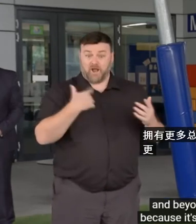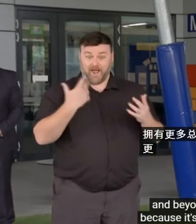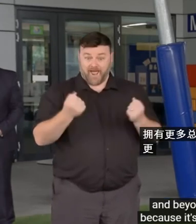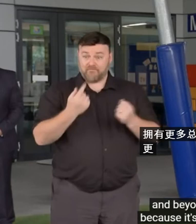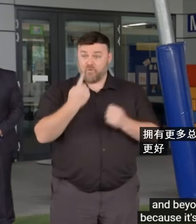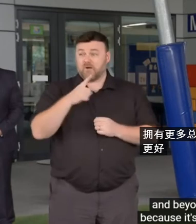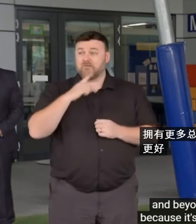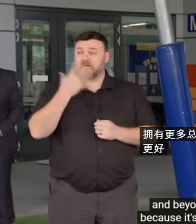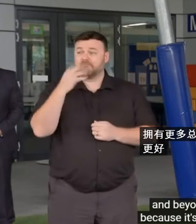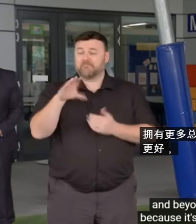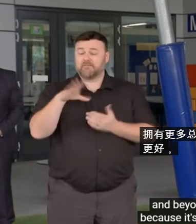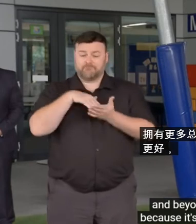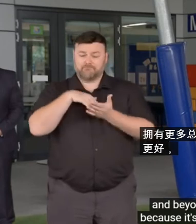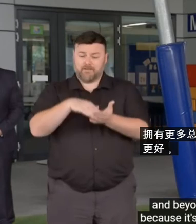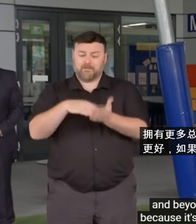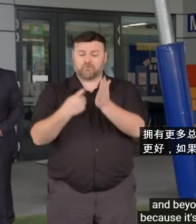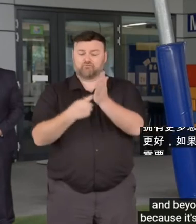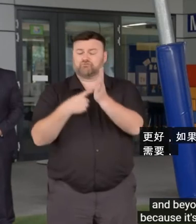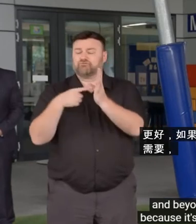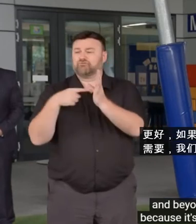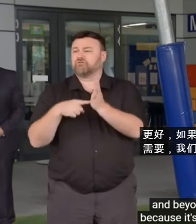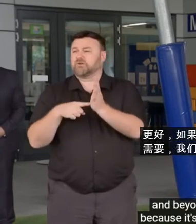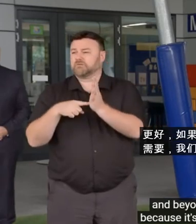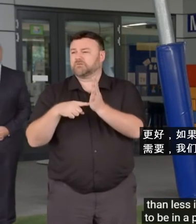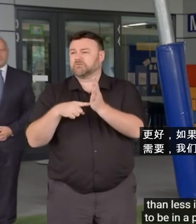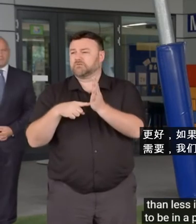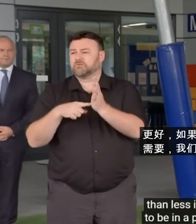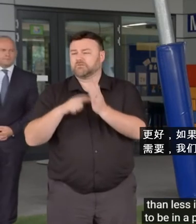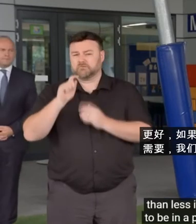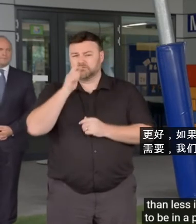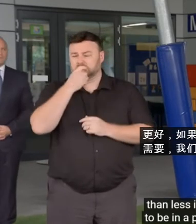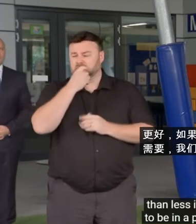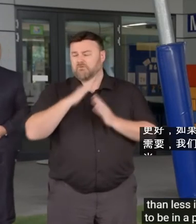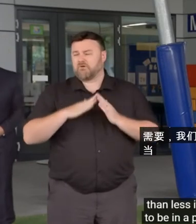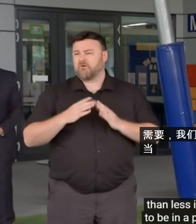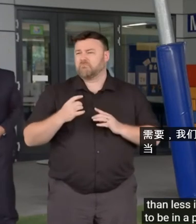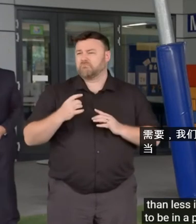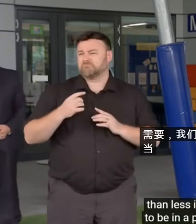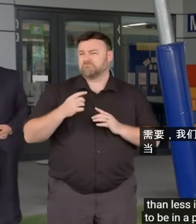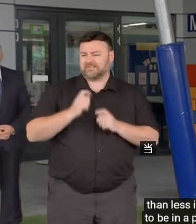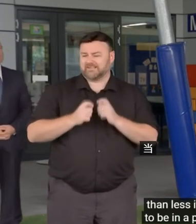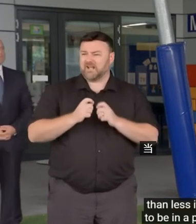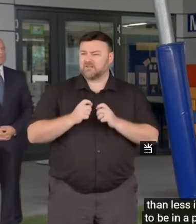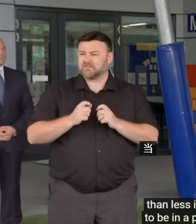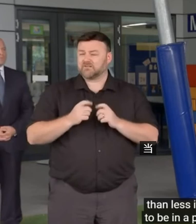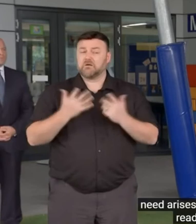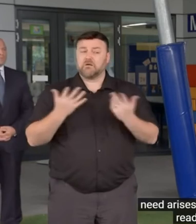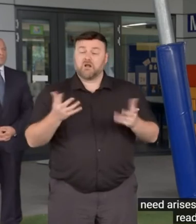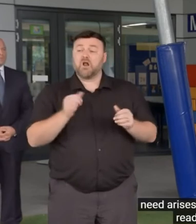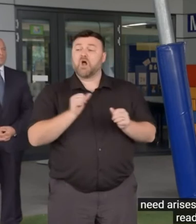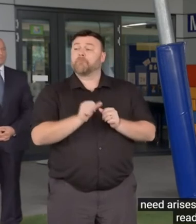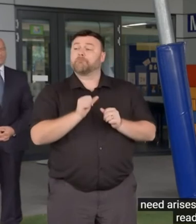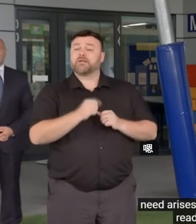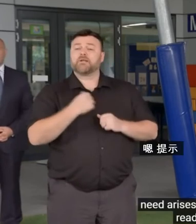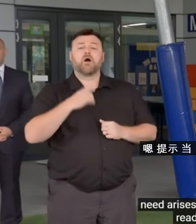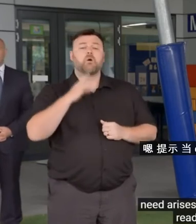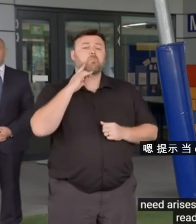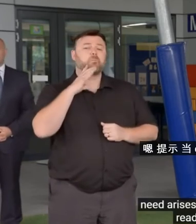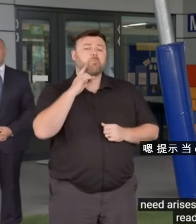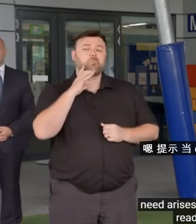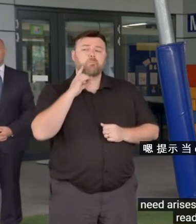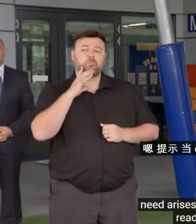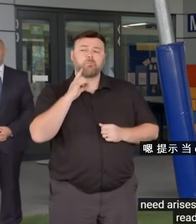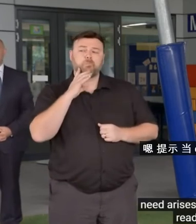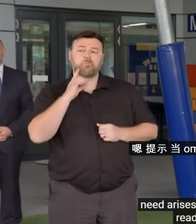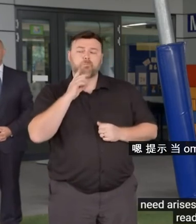better to be able to be in a position where if the need arises, we're resourced and ready to go. When